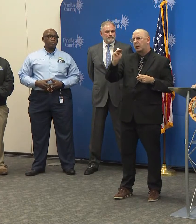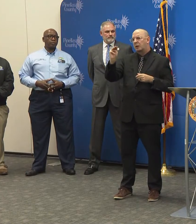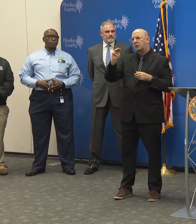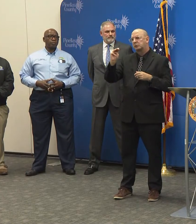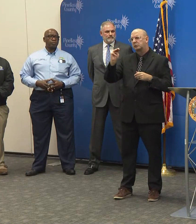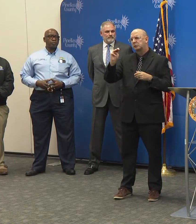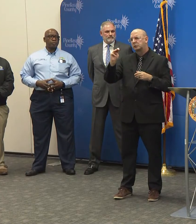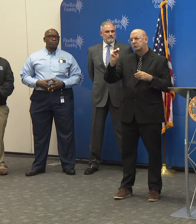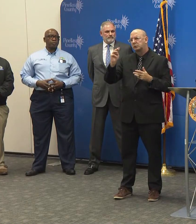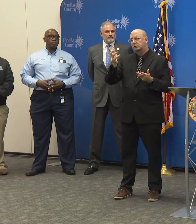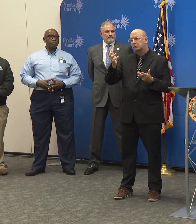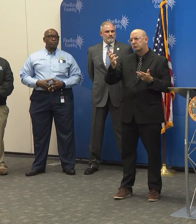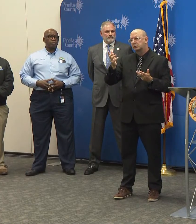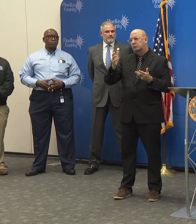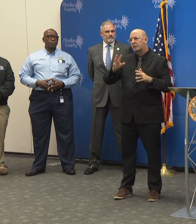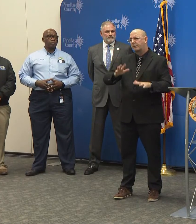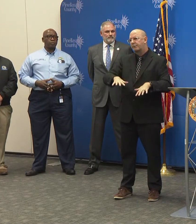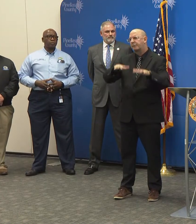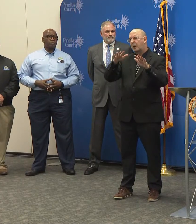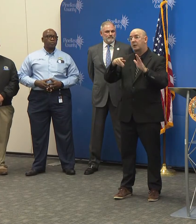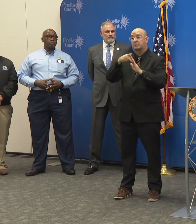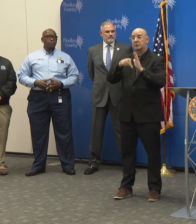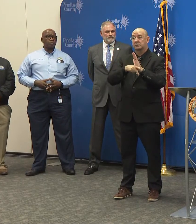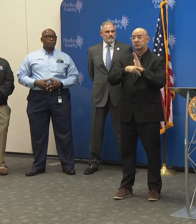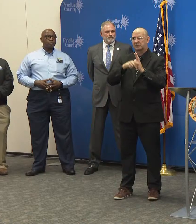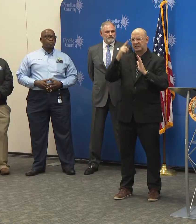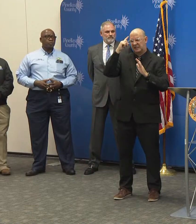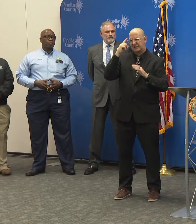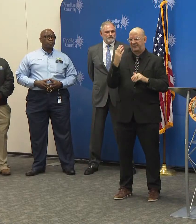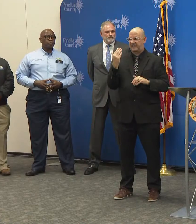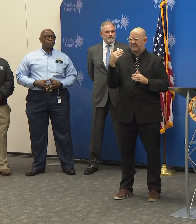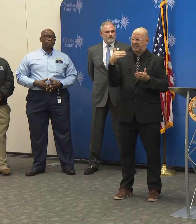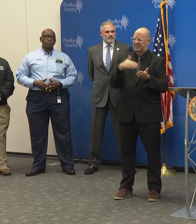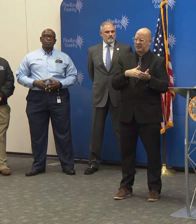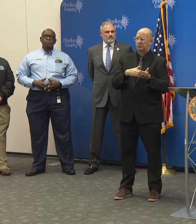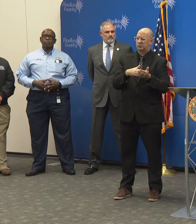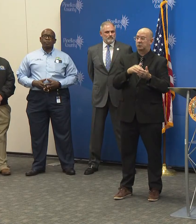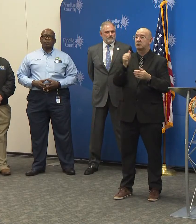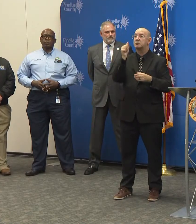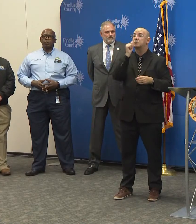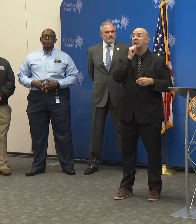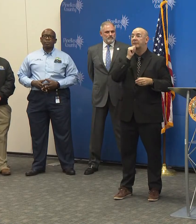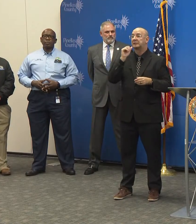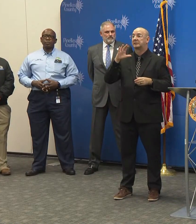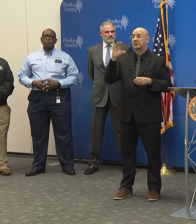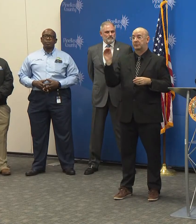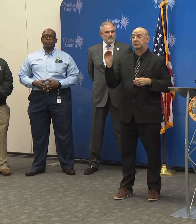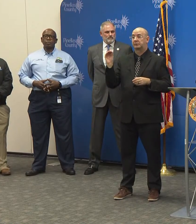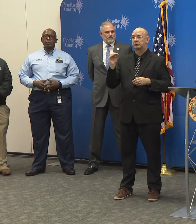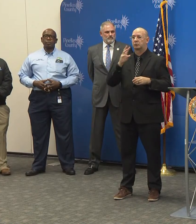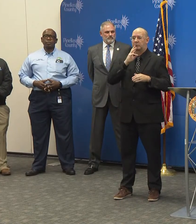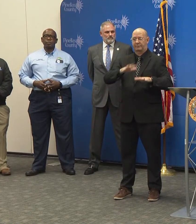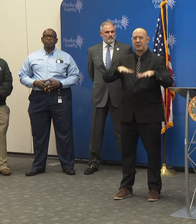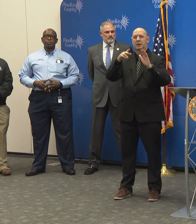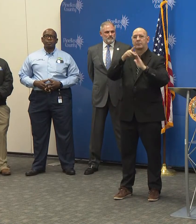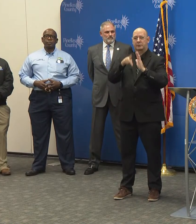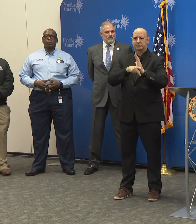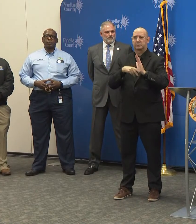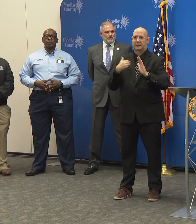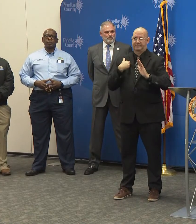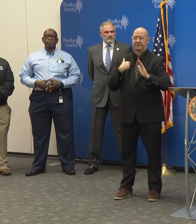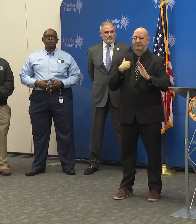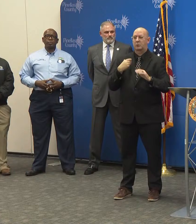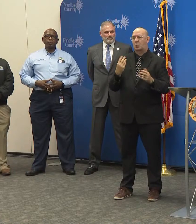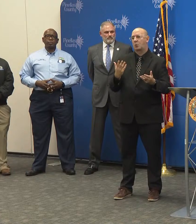NFIP, I think there's about 10,000 or 15,000 private flood policies. So this is going to be adding liability most likely